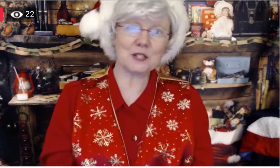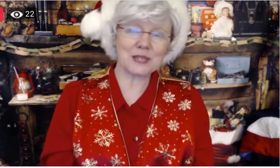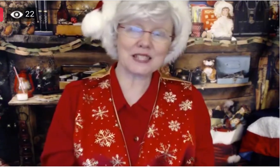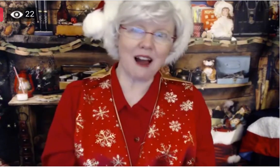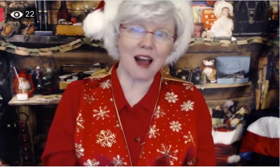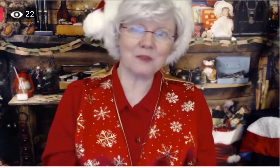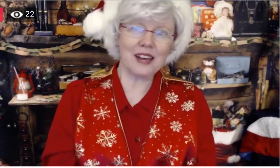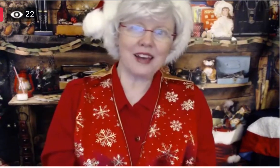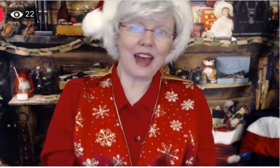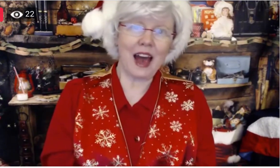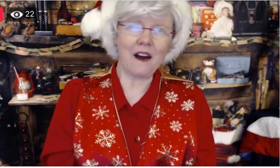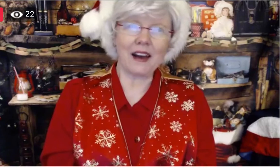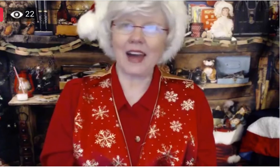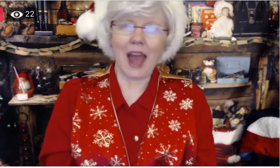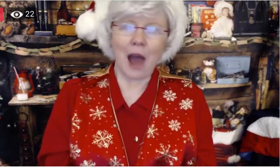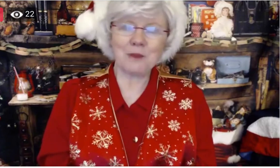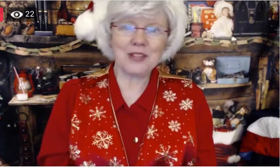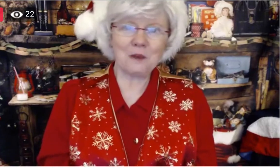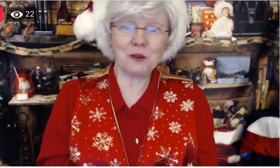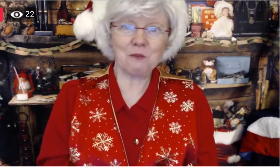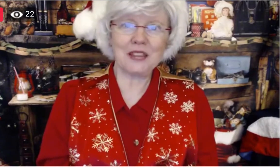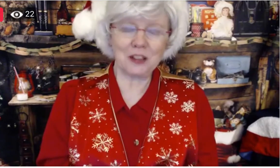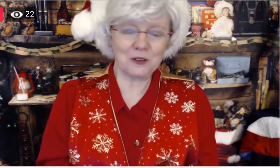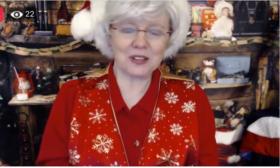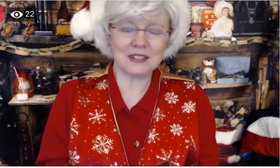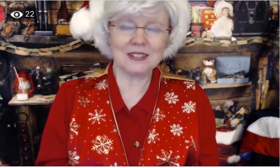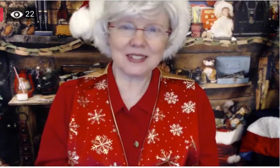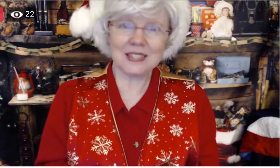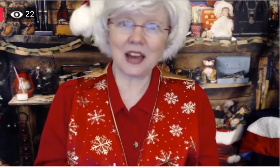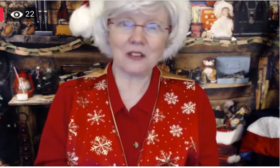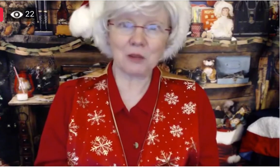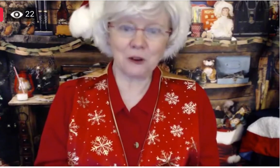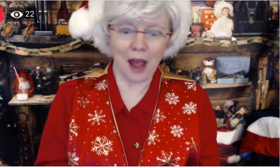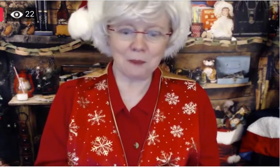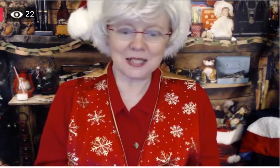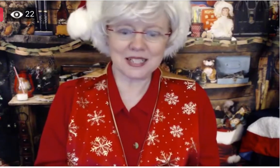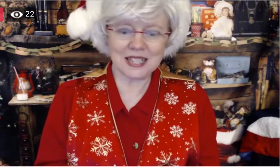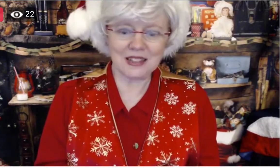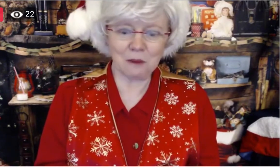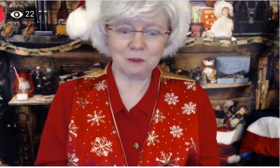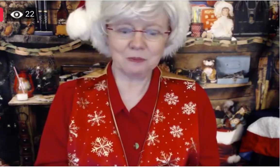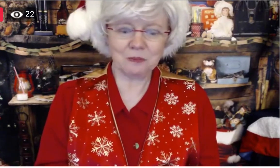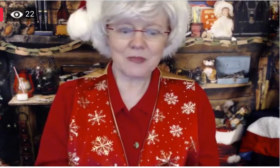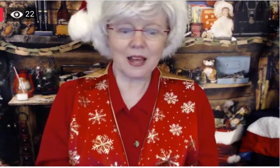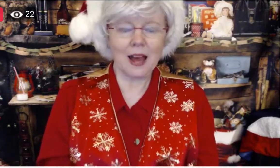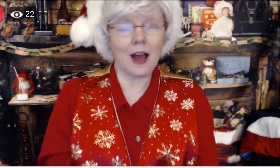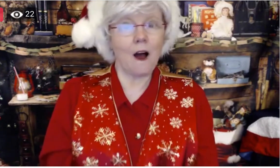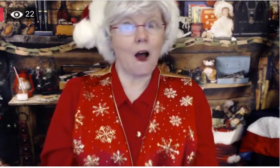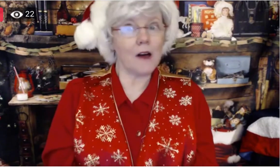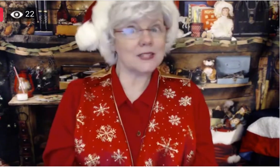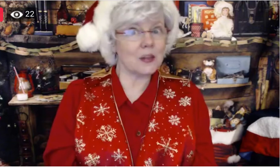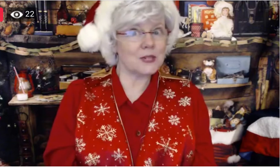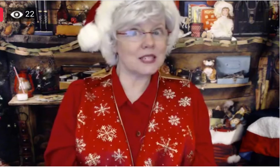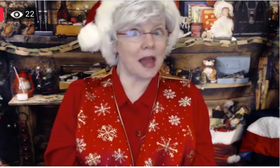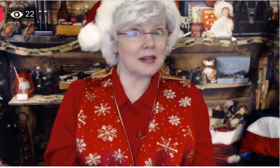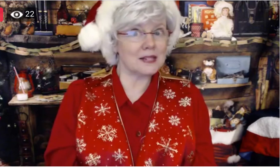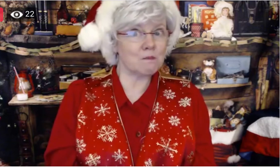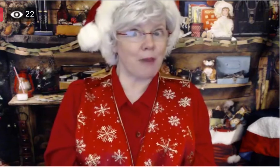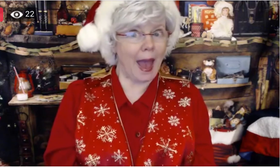Christmas time? How happy they would be that you could tell them that you're happy to see them. Also, Santa's